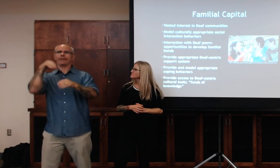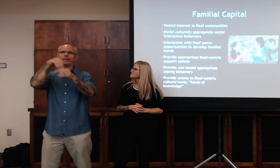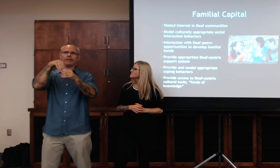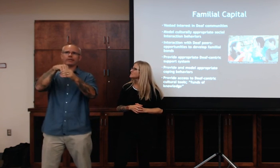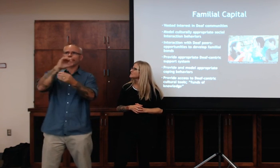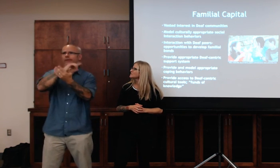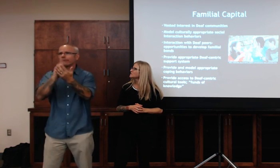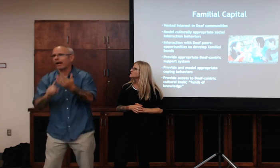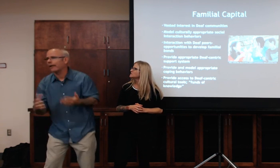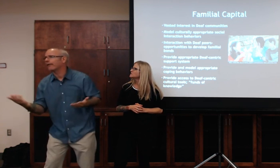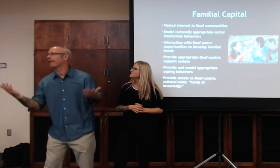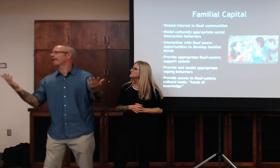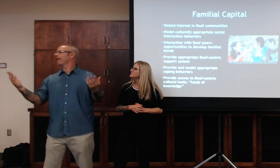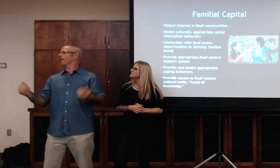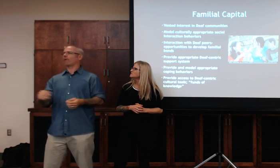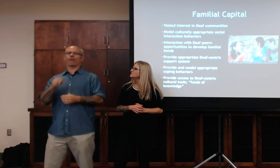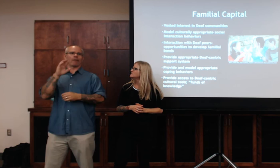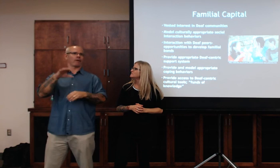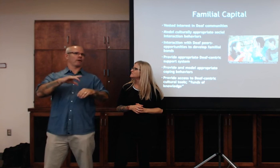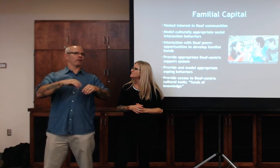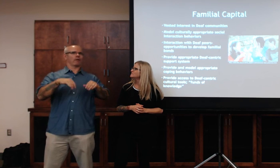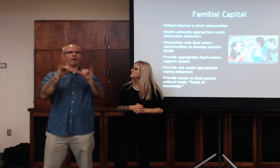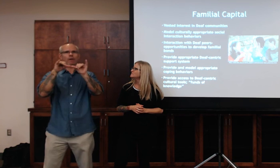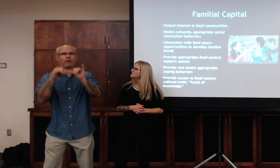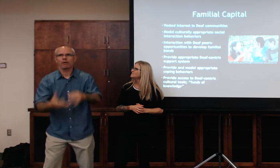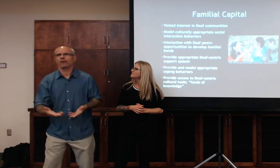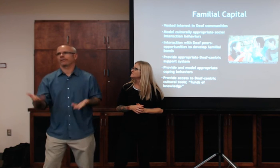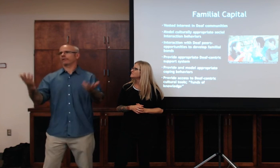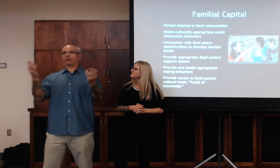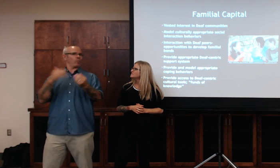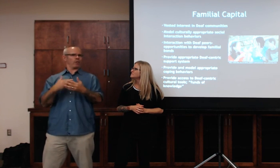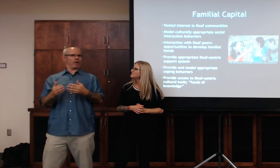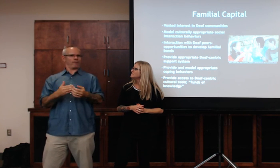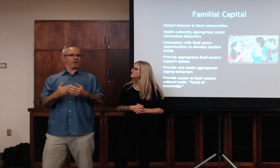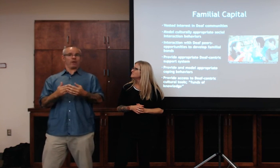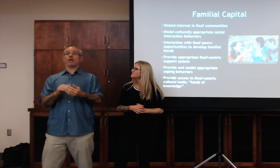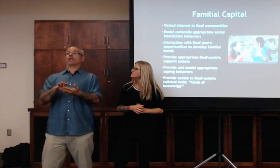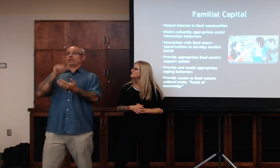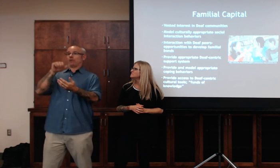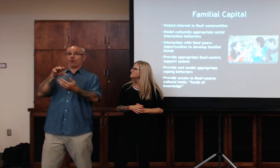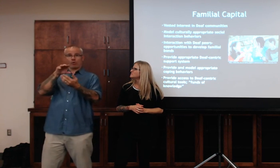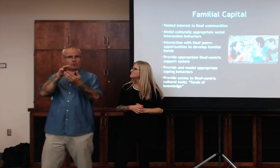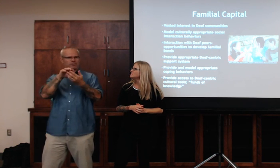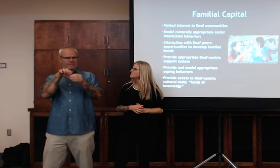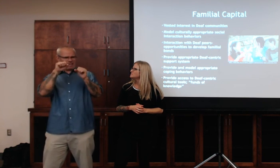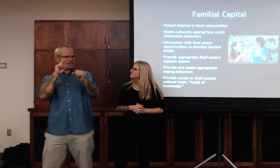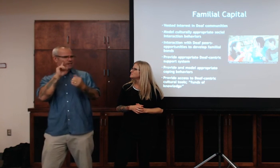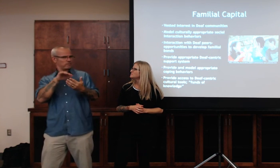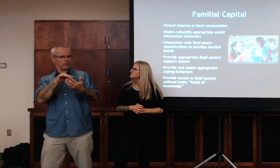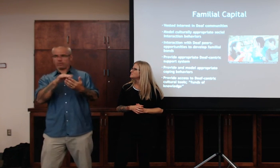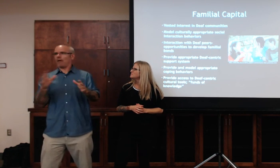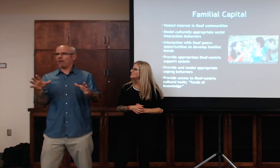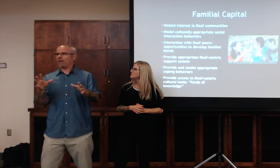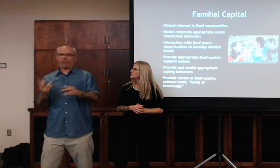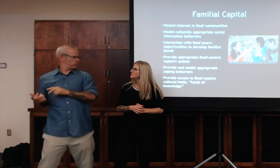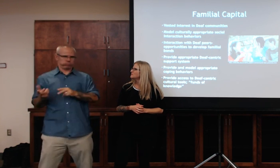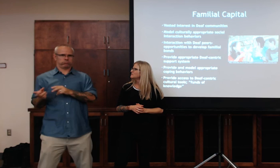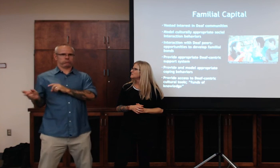interest. Maybe it was interior design, architect, whatever the case may be, or engineering. Once they got into the deaf